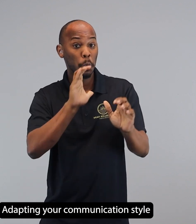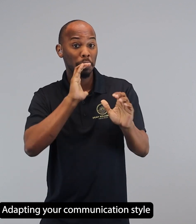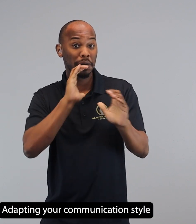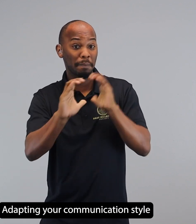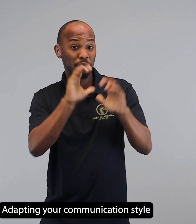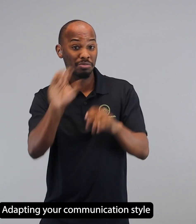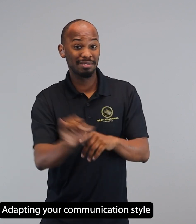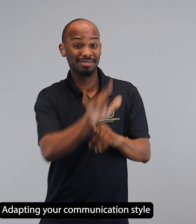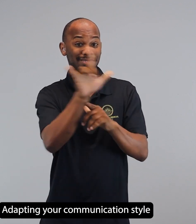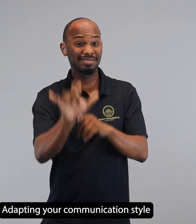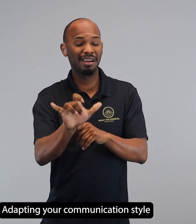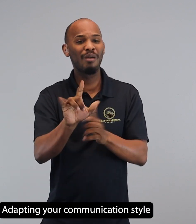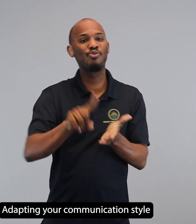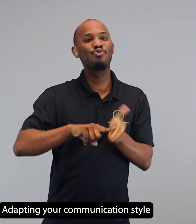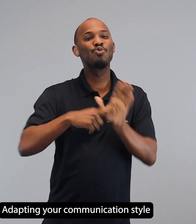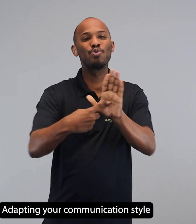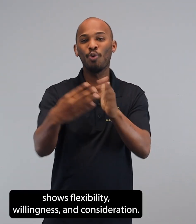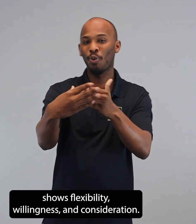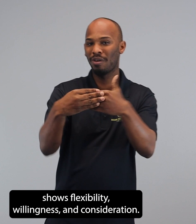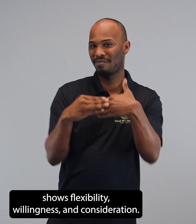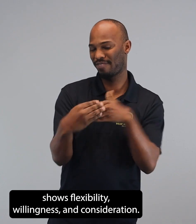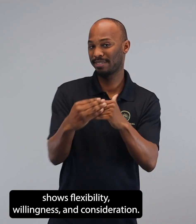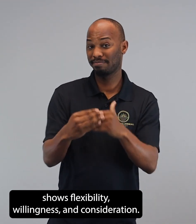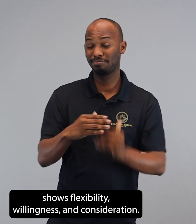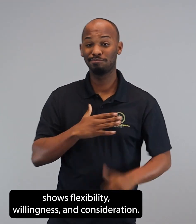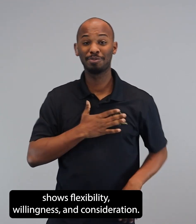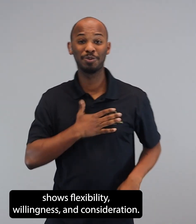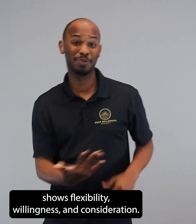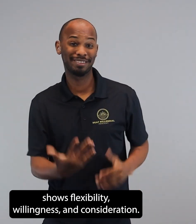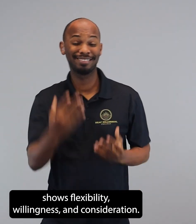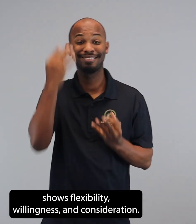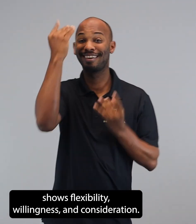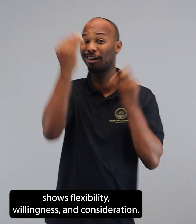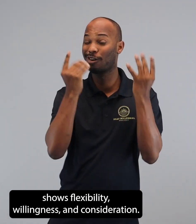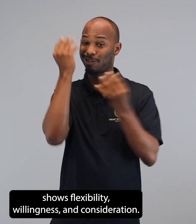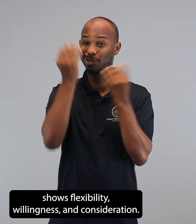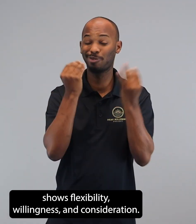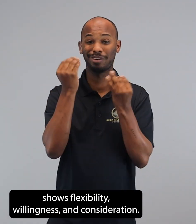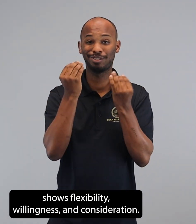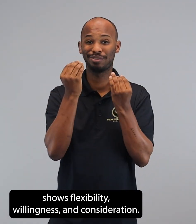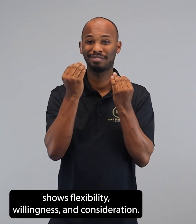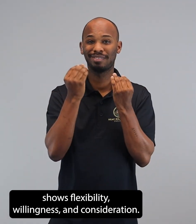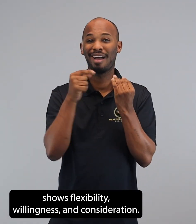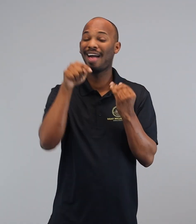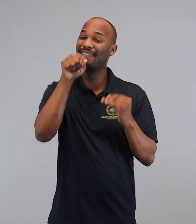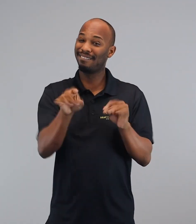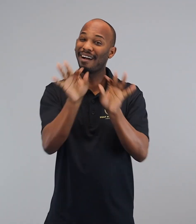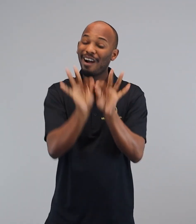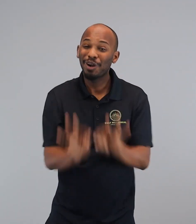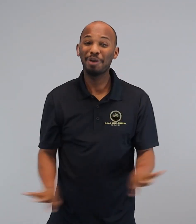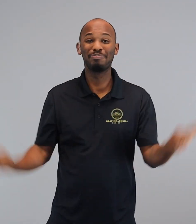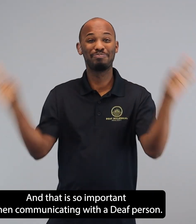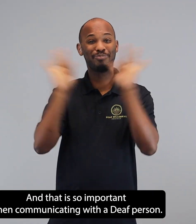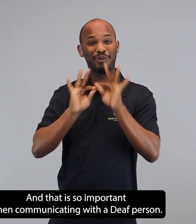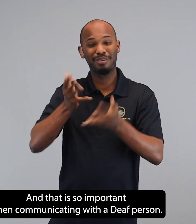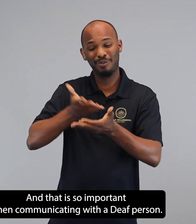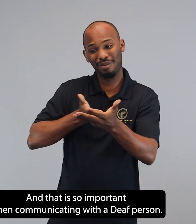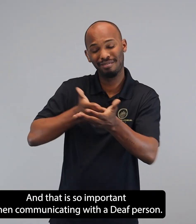Adapting your communication style shows flexibility, willingness, and consideration. And that is